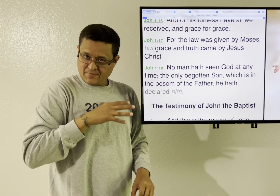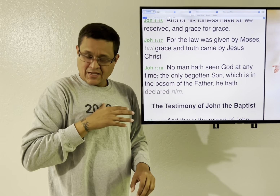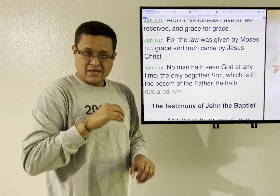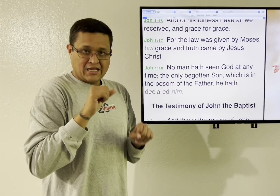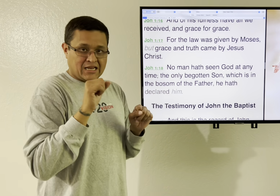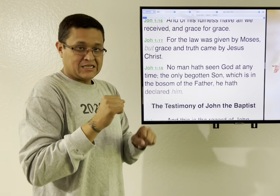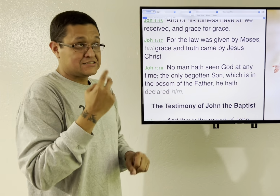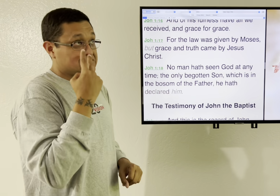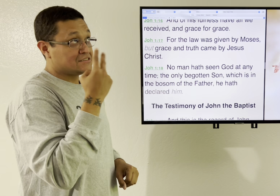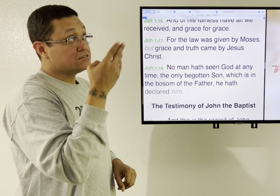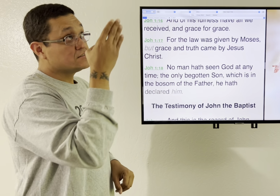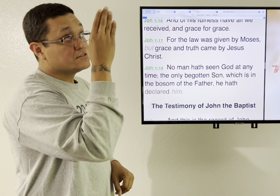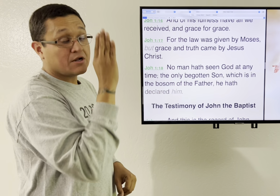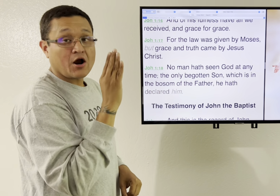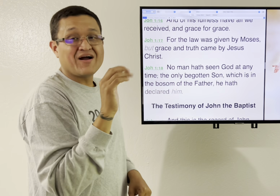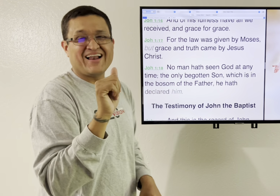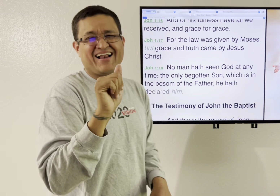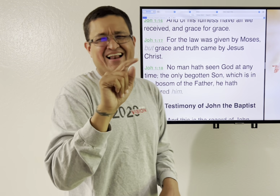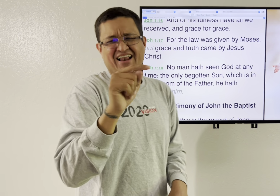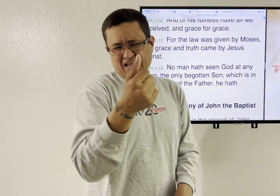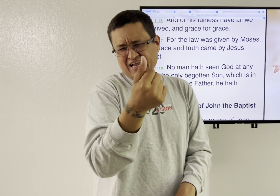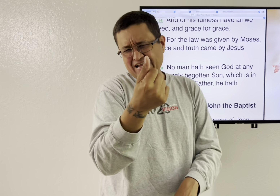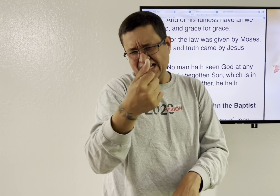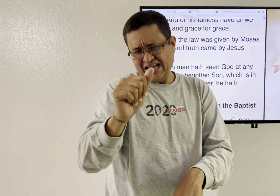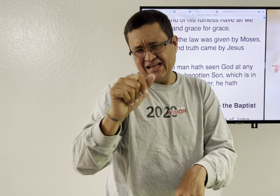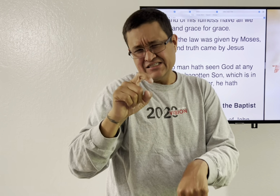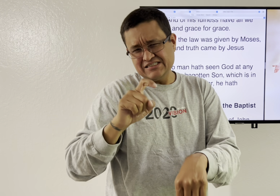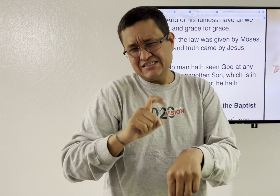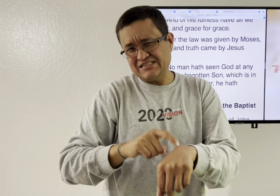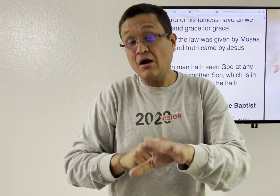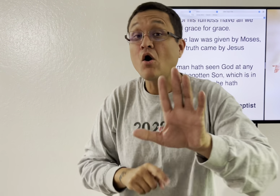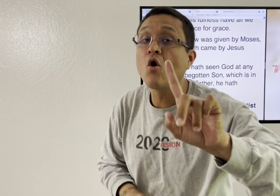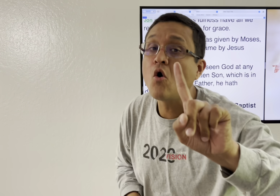So again, let's look at the English here. It says, no man has seen God at any time.